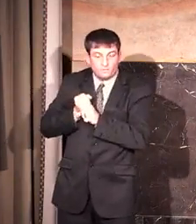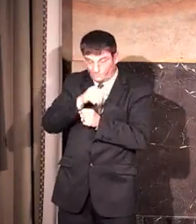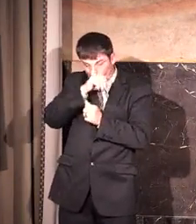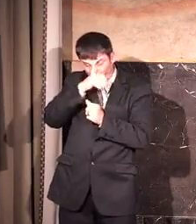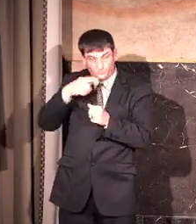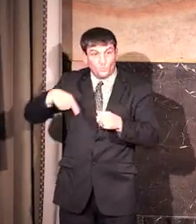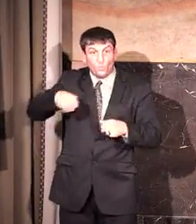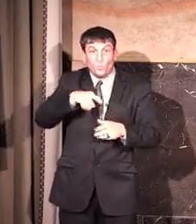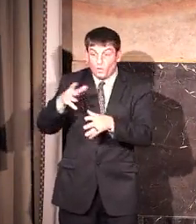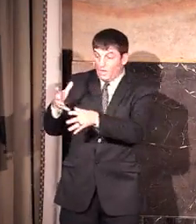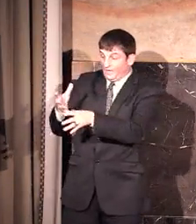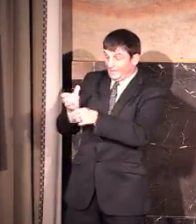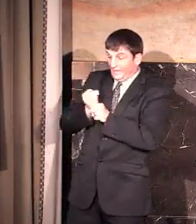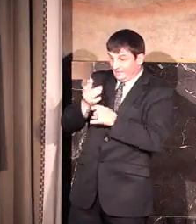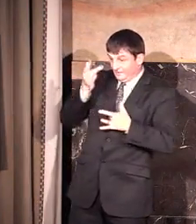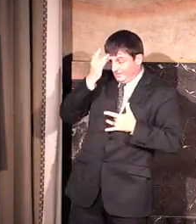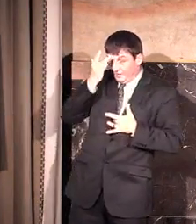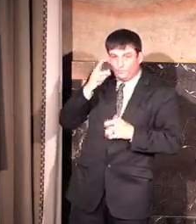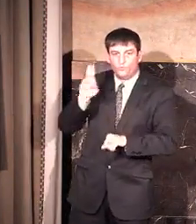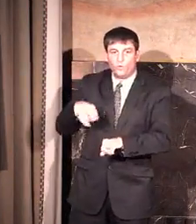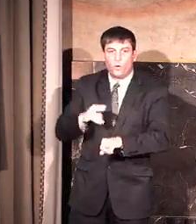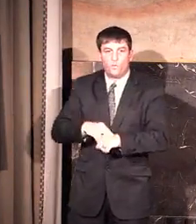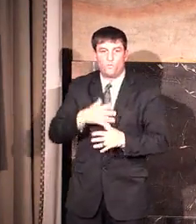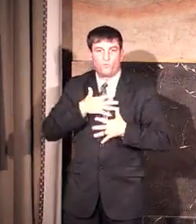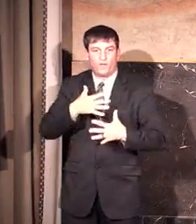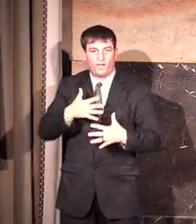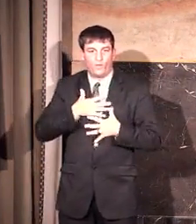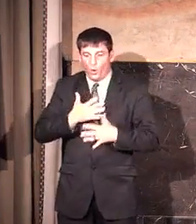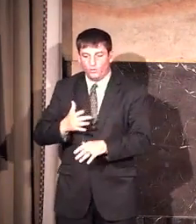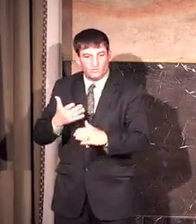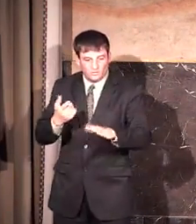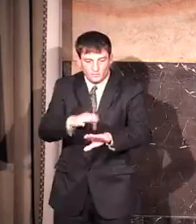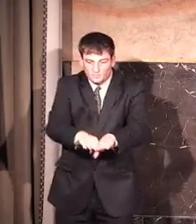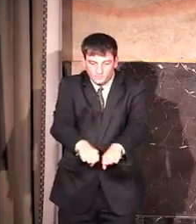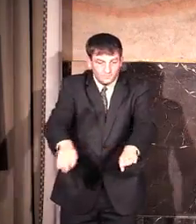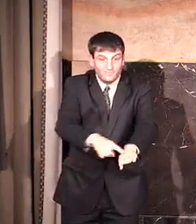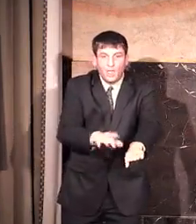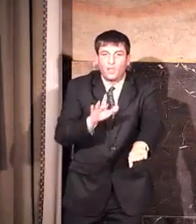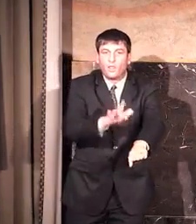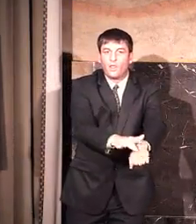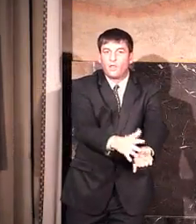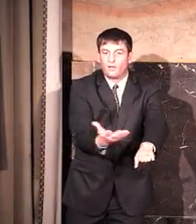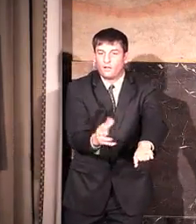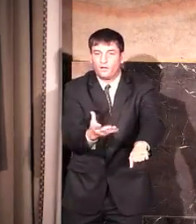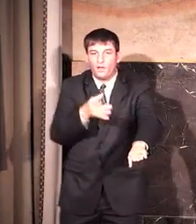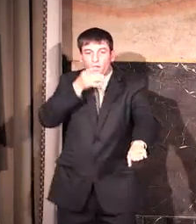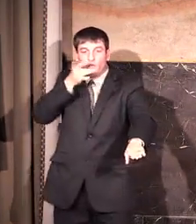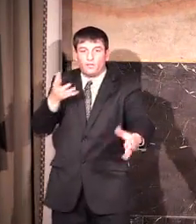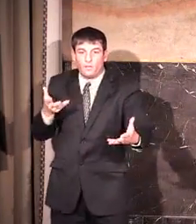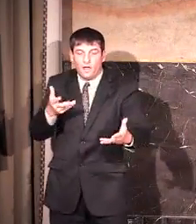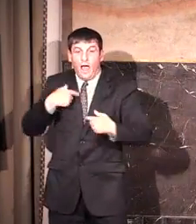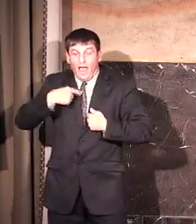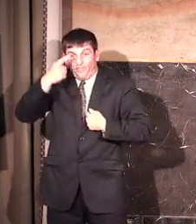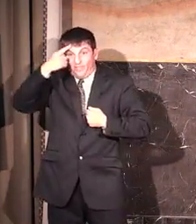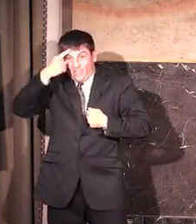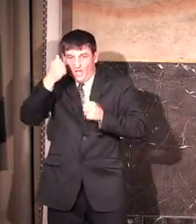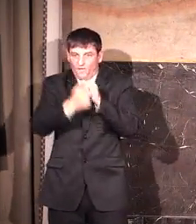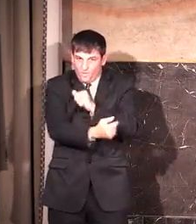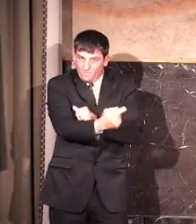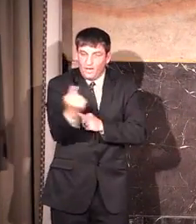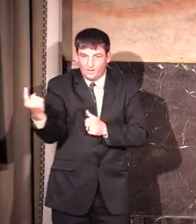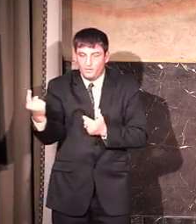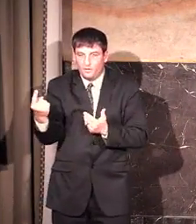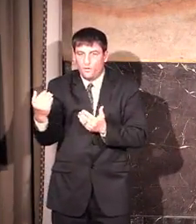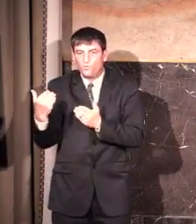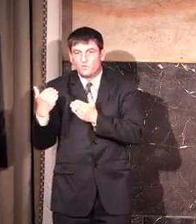by breathing. You do this by touching a surface. And so I think we all have an obligation